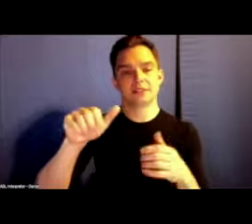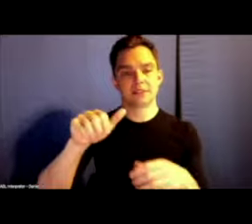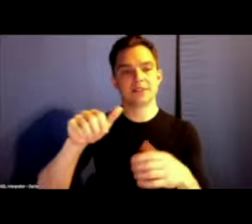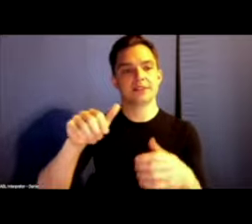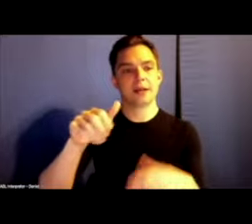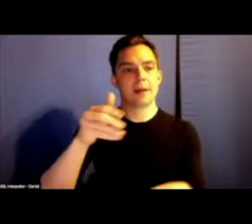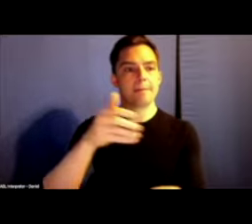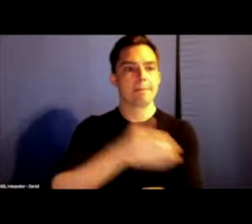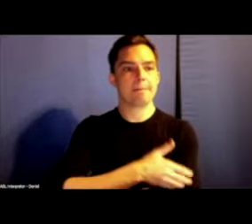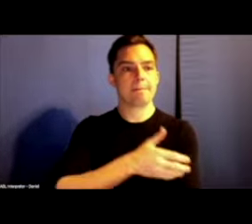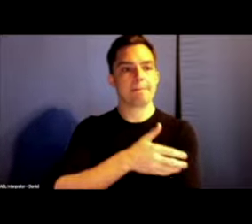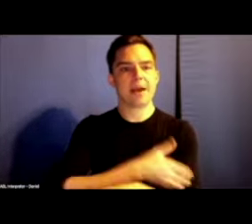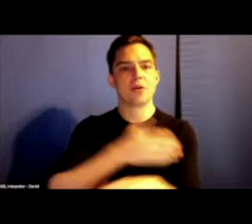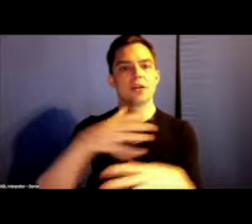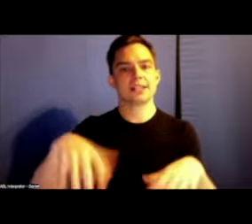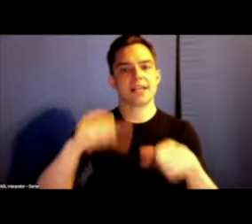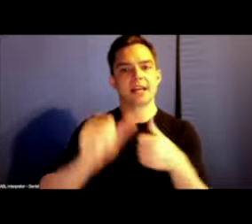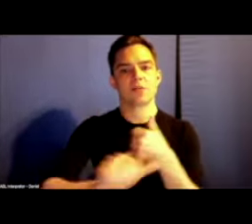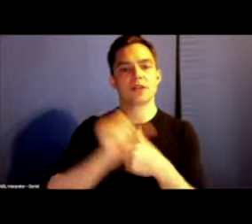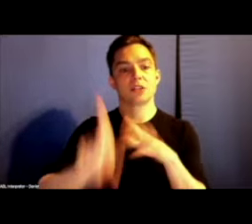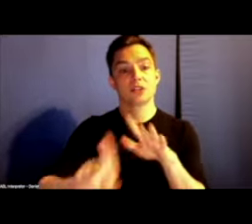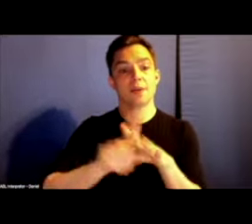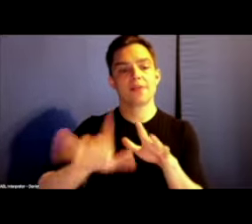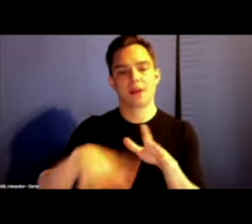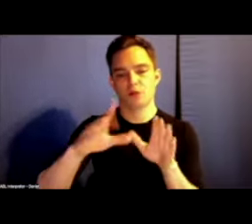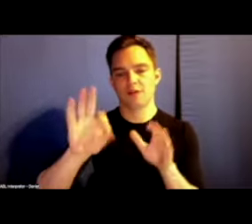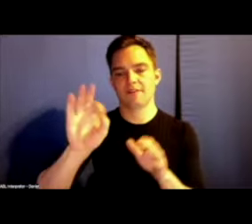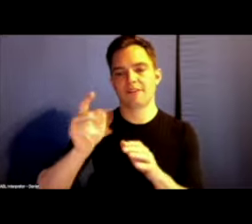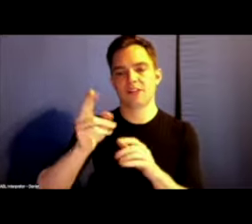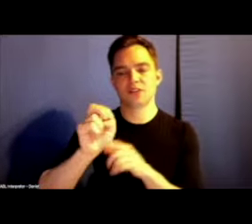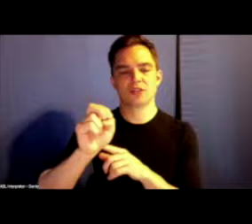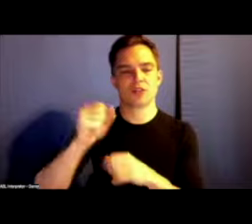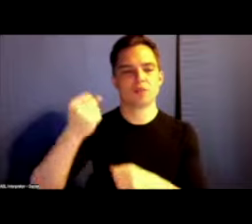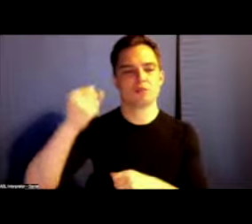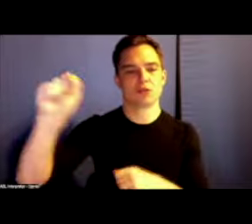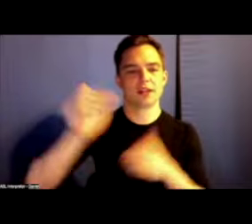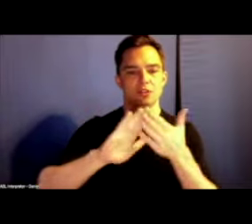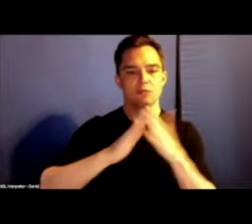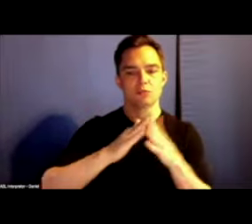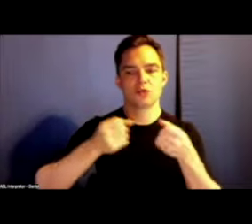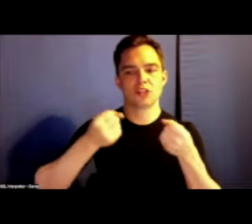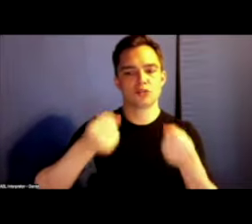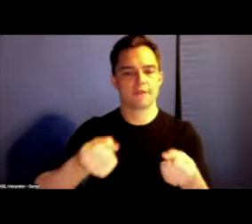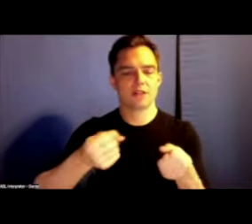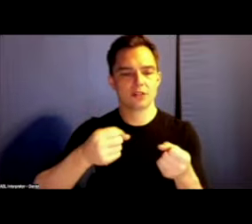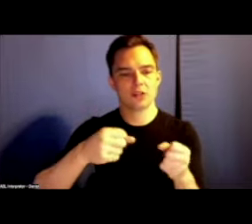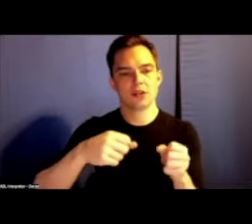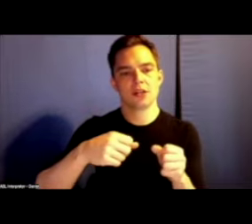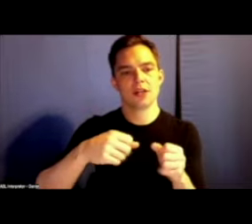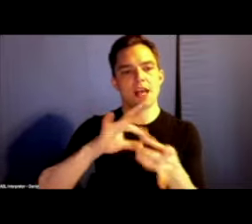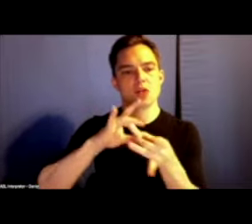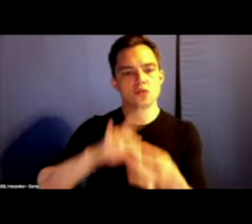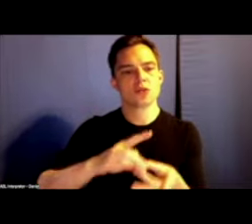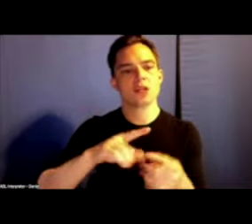Risk, and Showing Up, will feature approaches that are community-driven, rooted in cultural